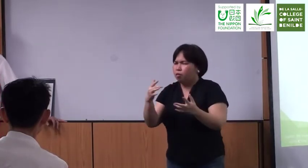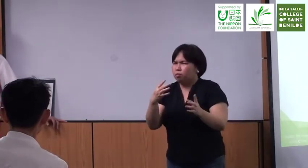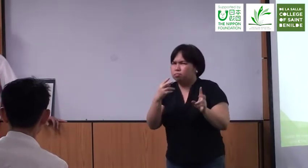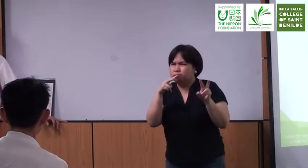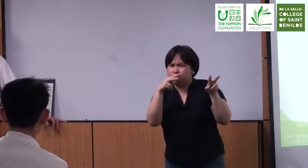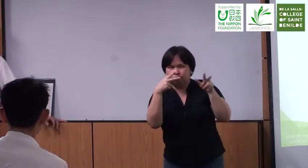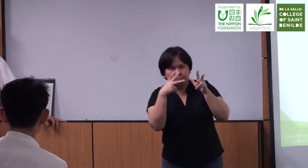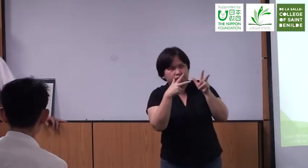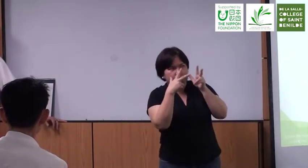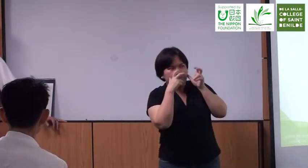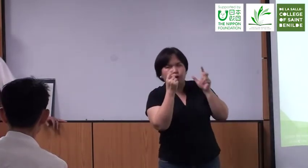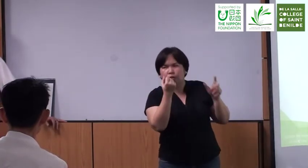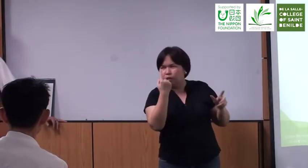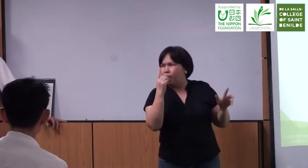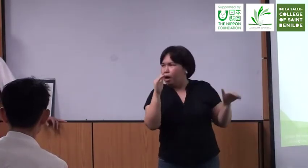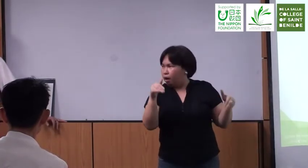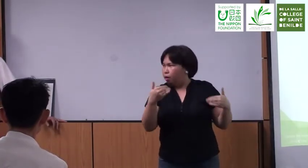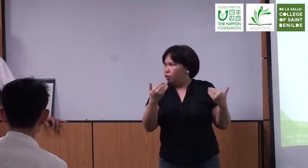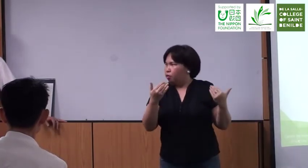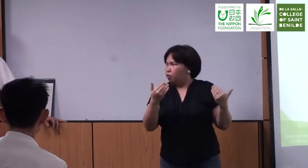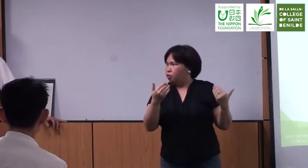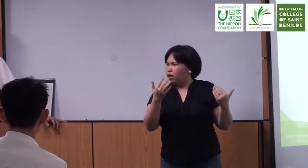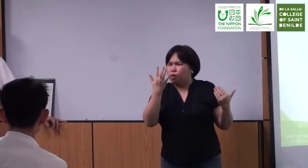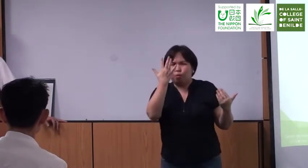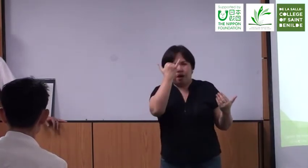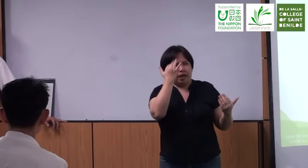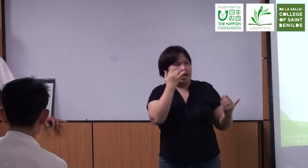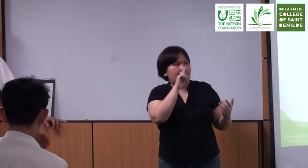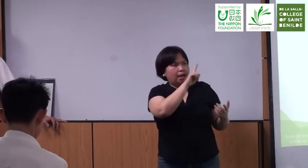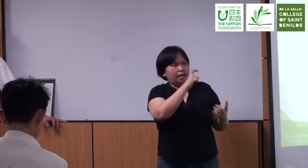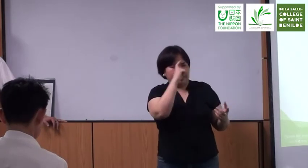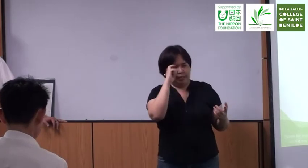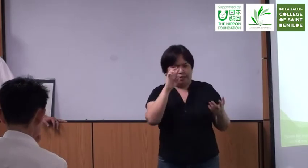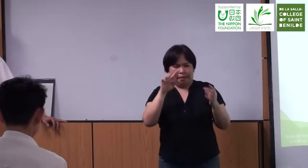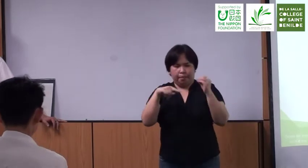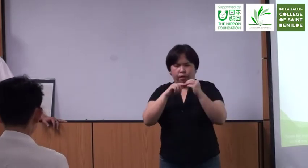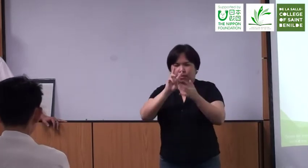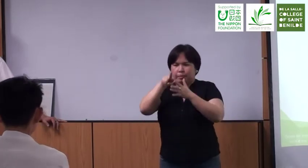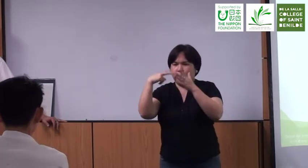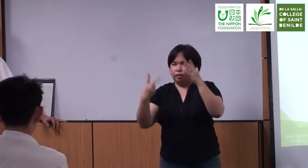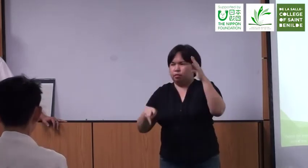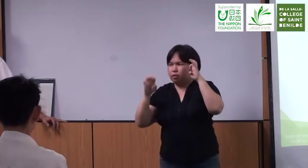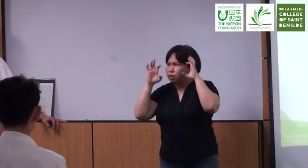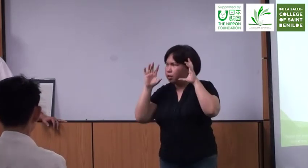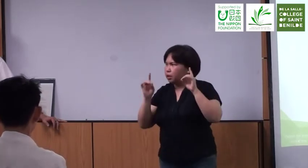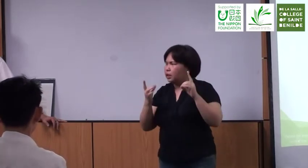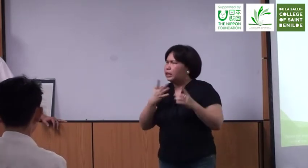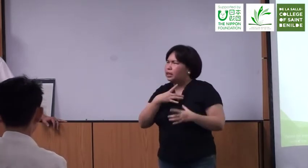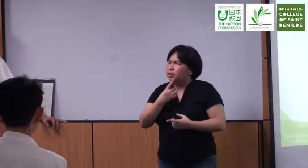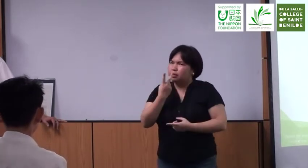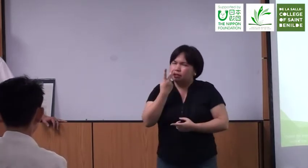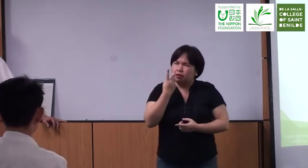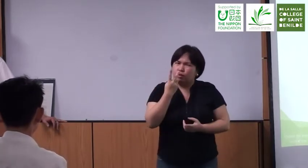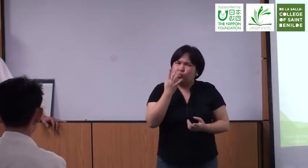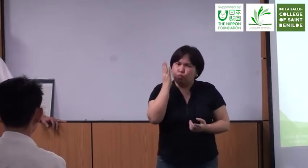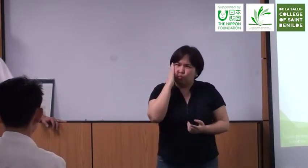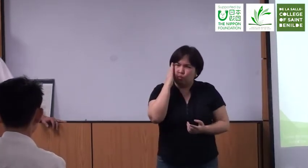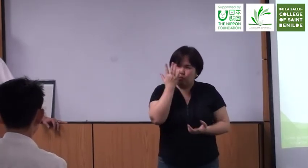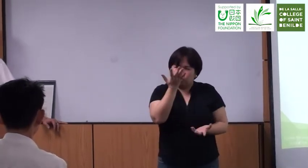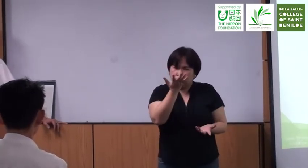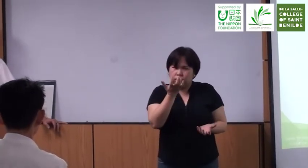estudyante in using that? I'm asking that in relation to bilingual education. I want to see, or I want to